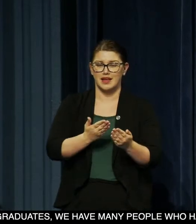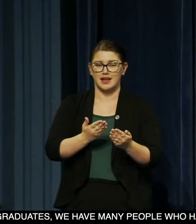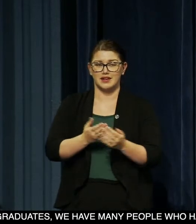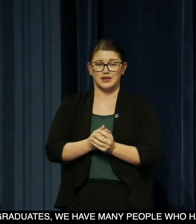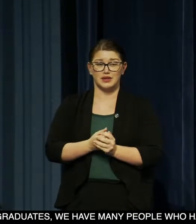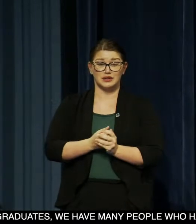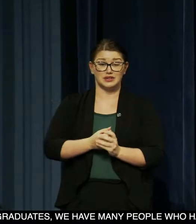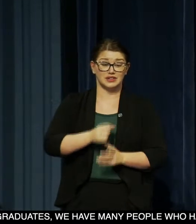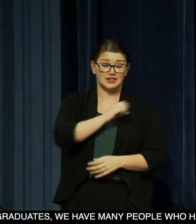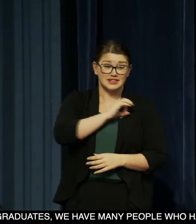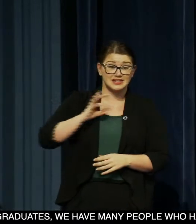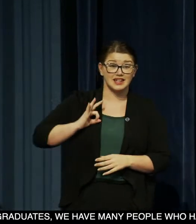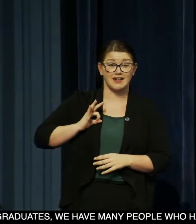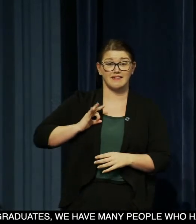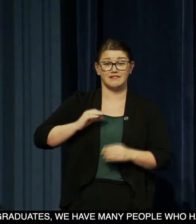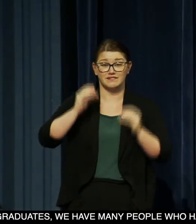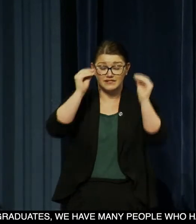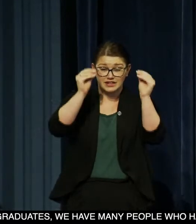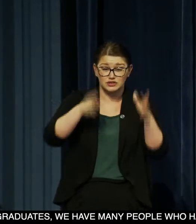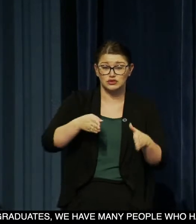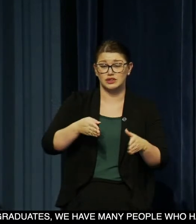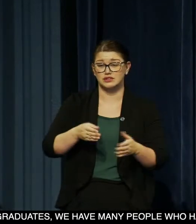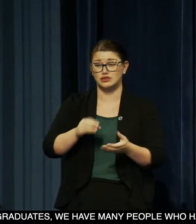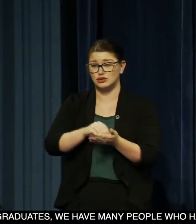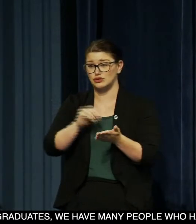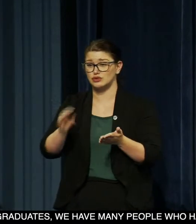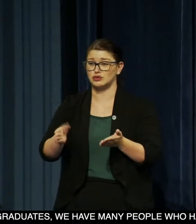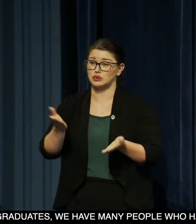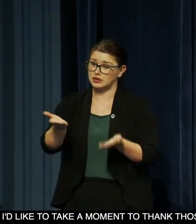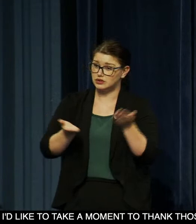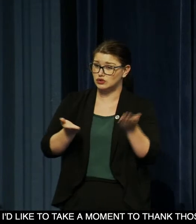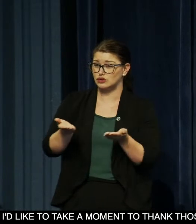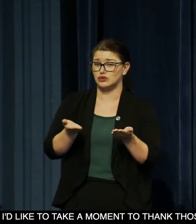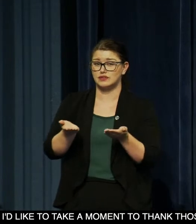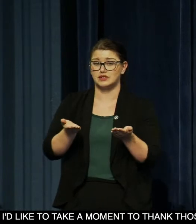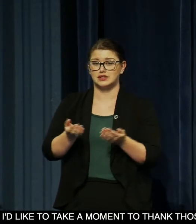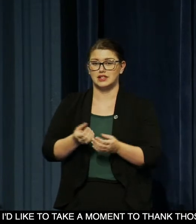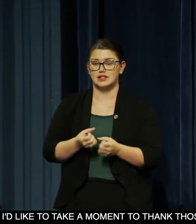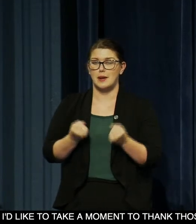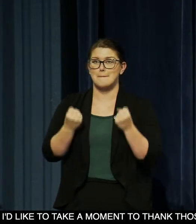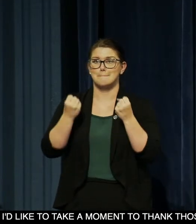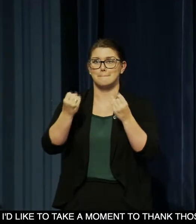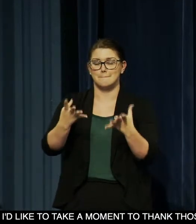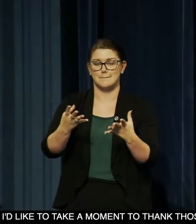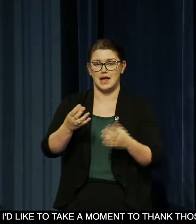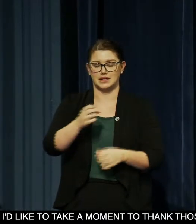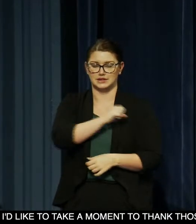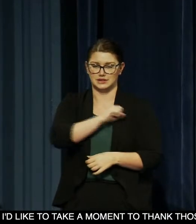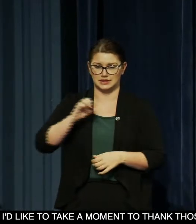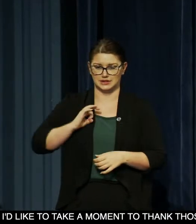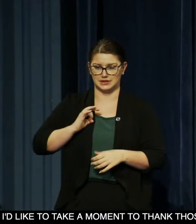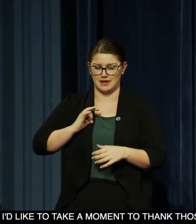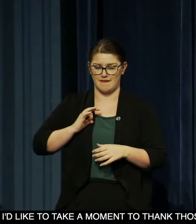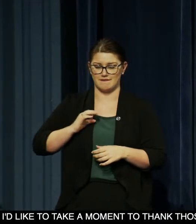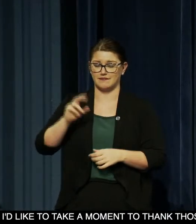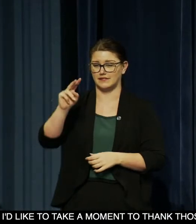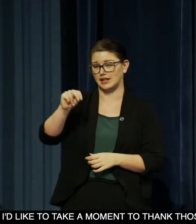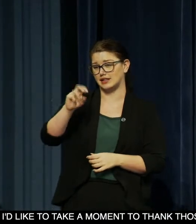our instructors, student services, and the many college employees that made our time at